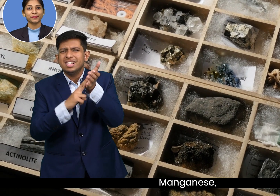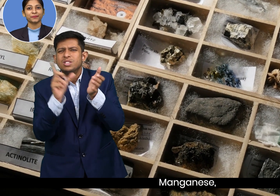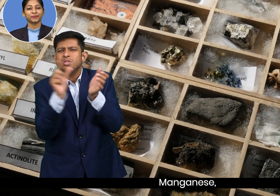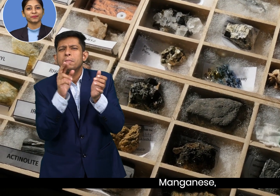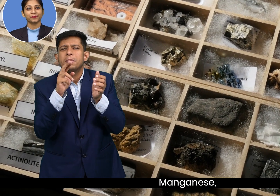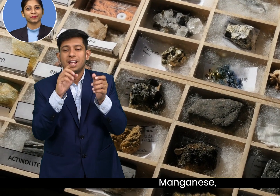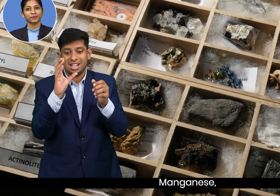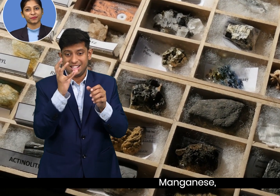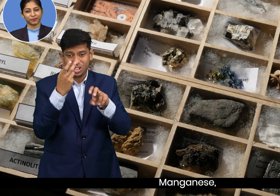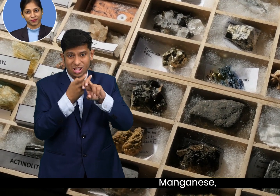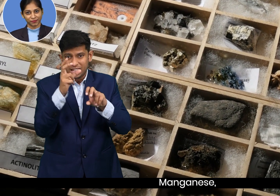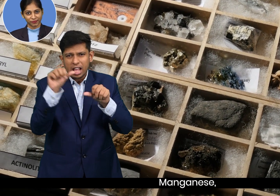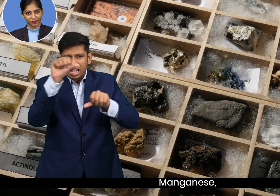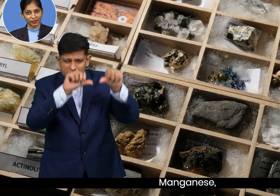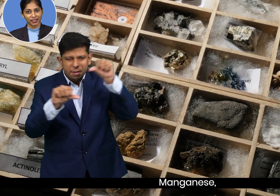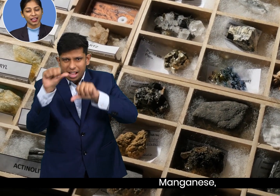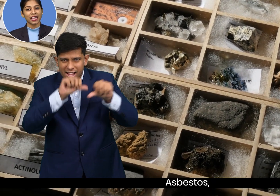manganese,